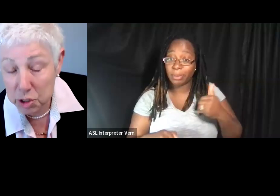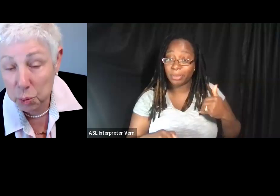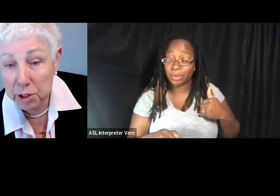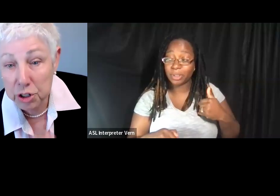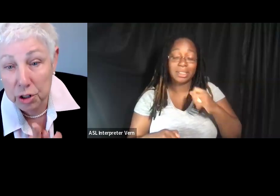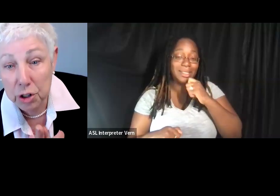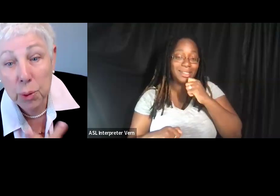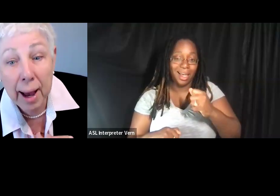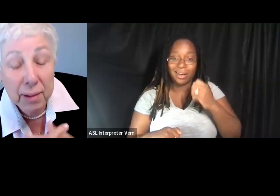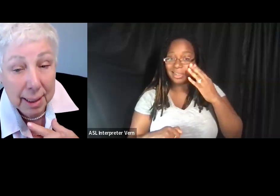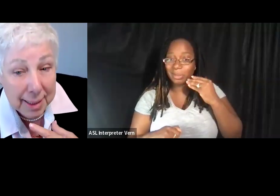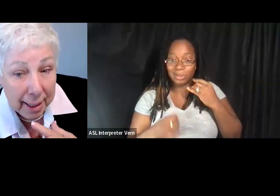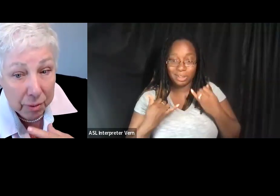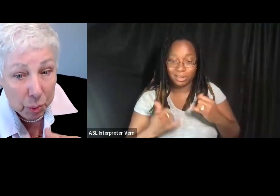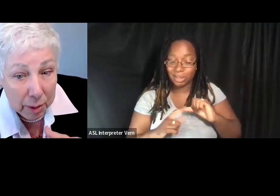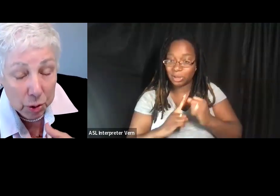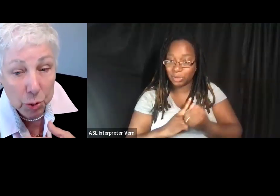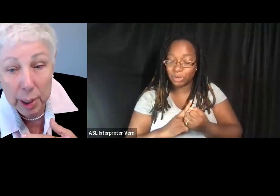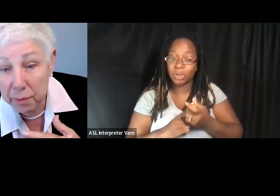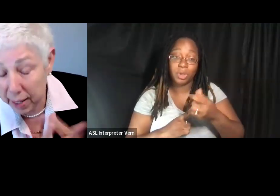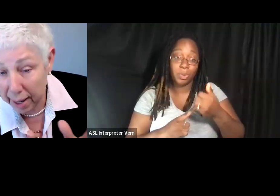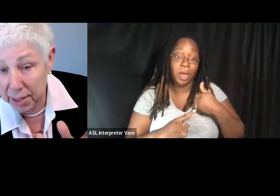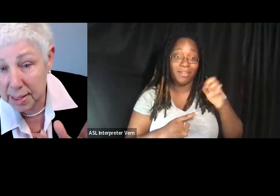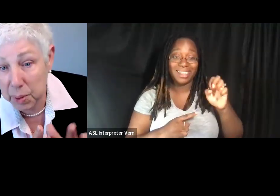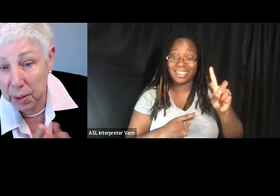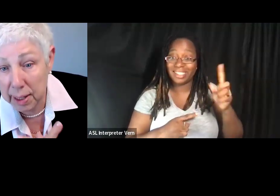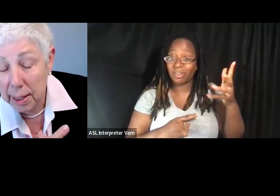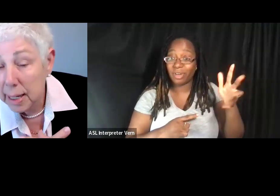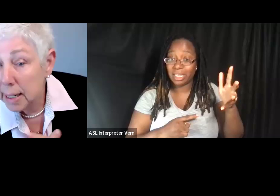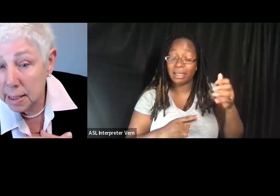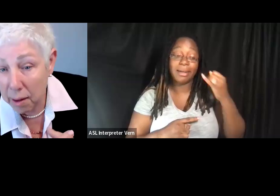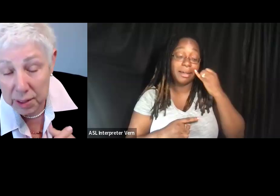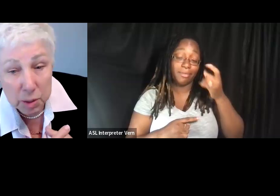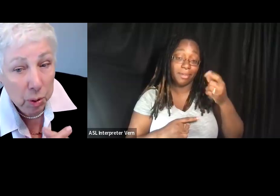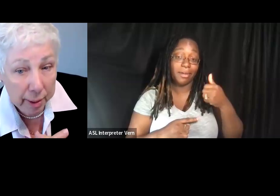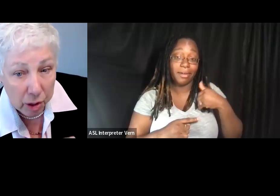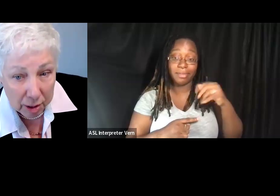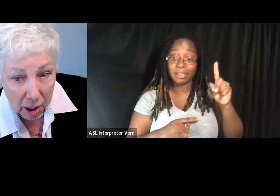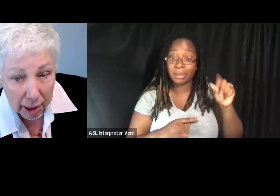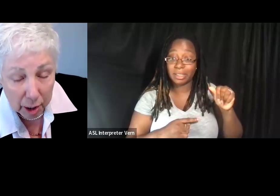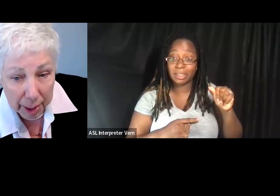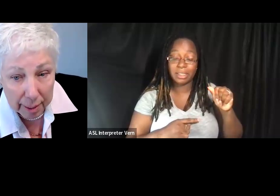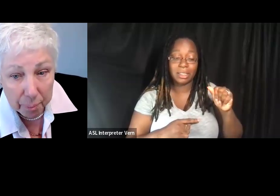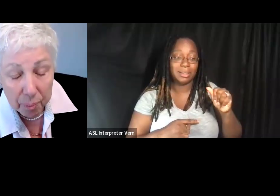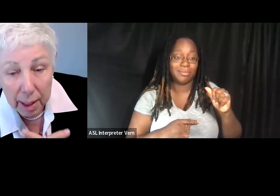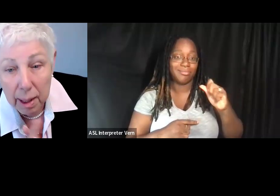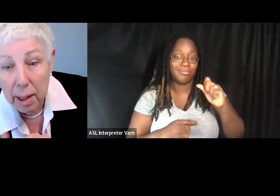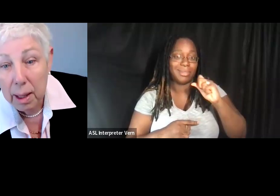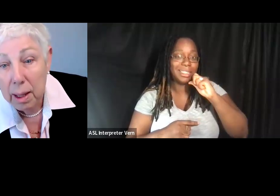this situation. You have an executive director who, if they have a disability, it's not visible and they're not talking